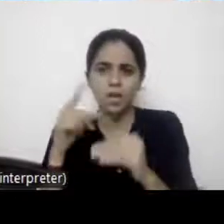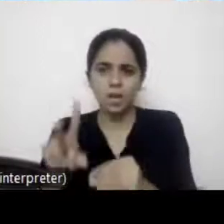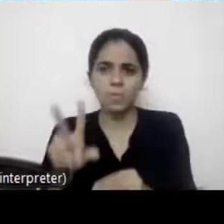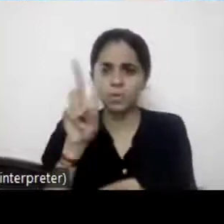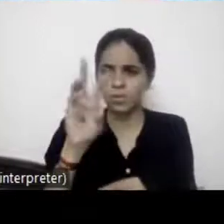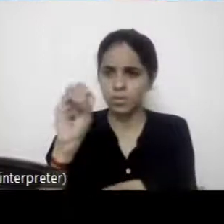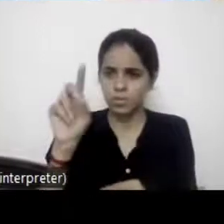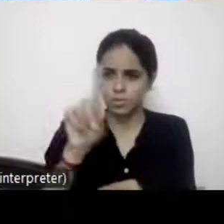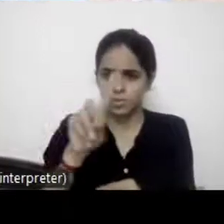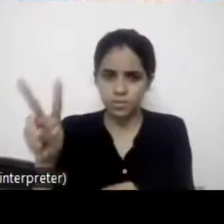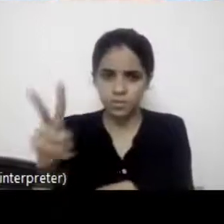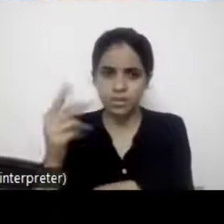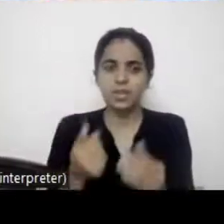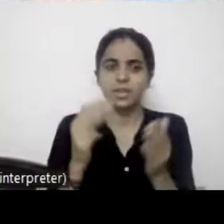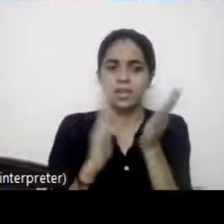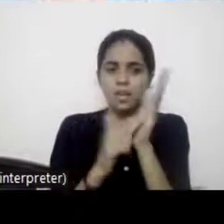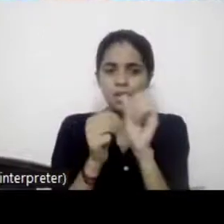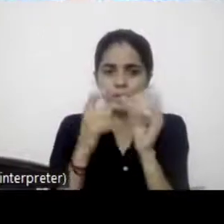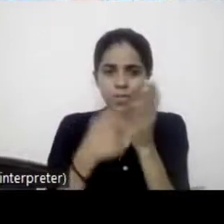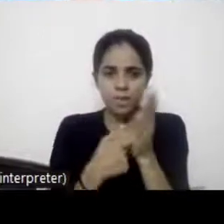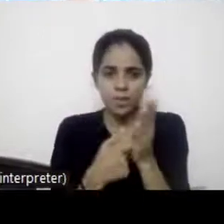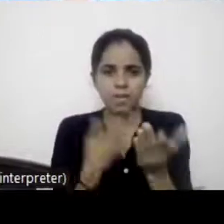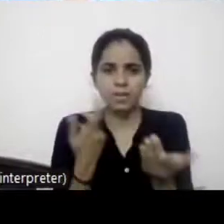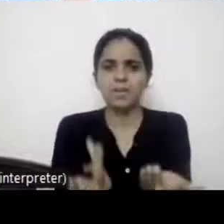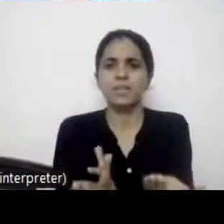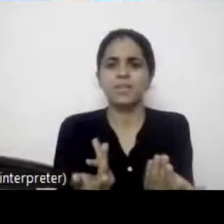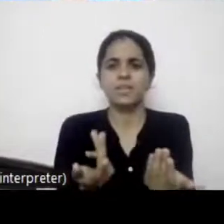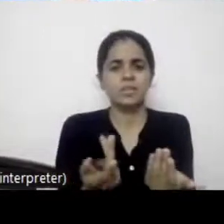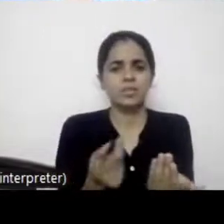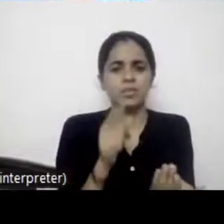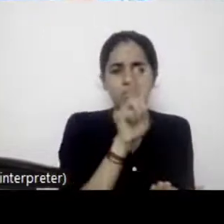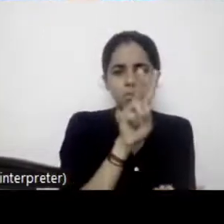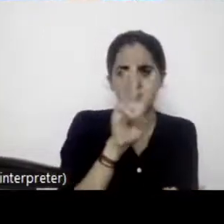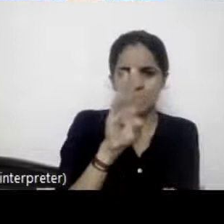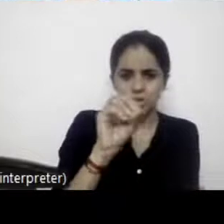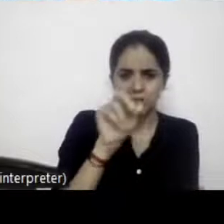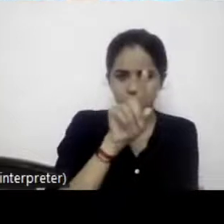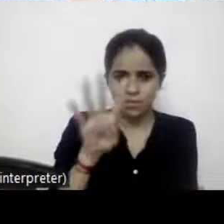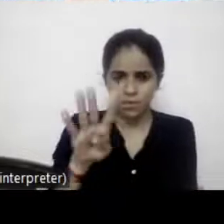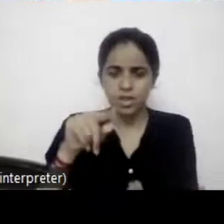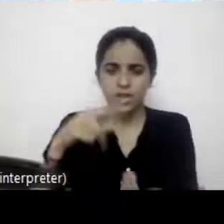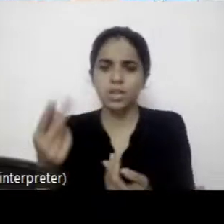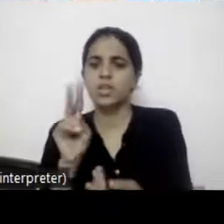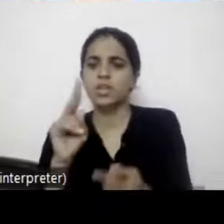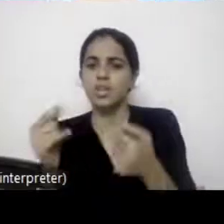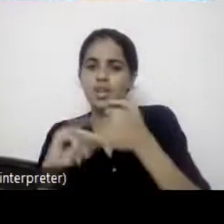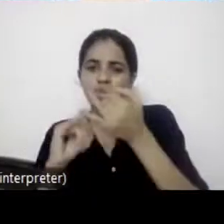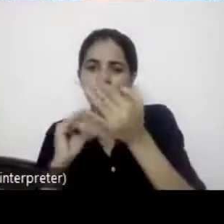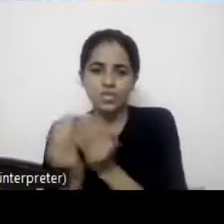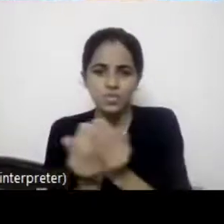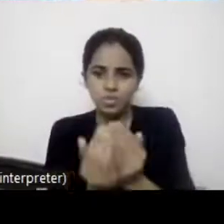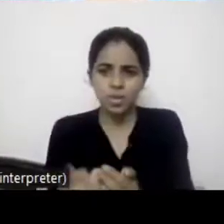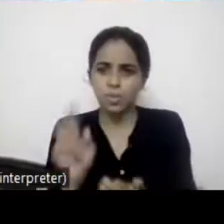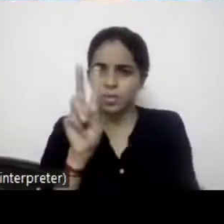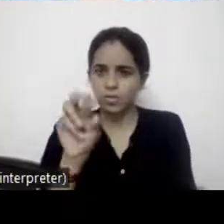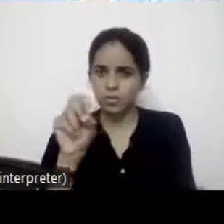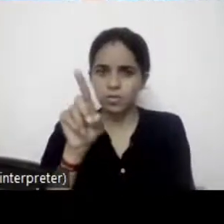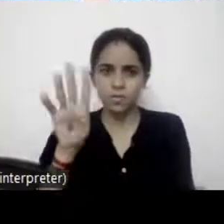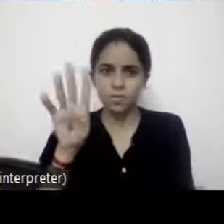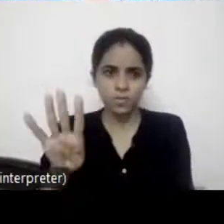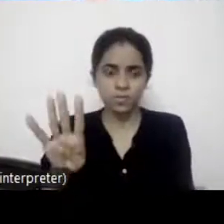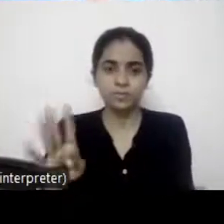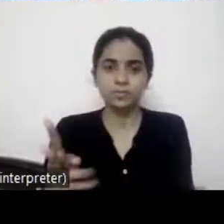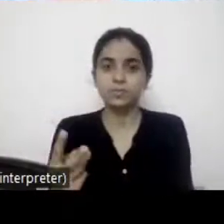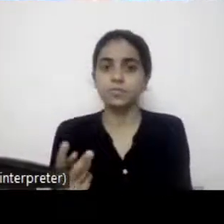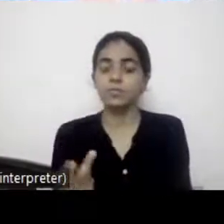Straw 2014, Chip of Theseus again in 2012. Now this idea of blindness and